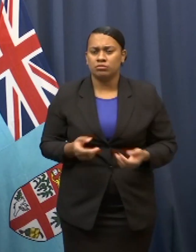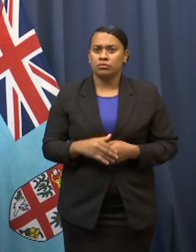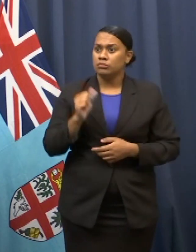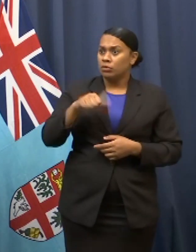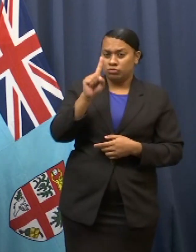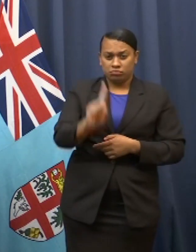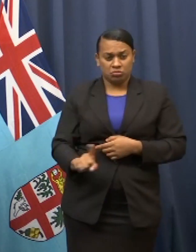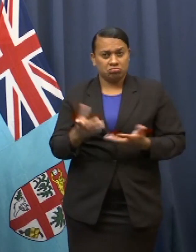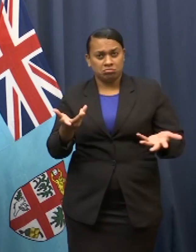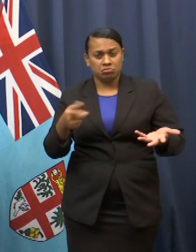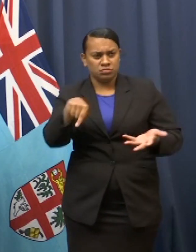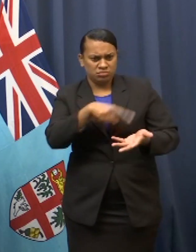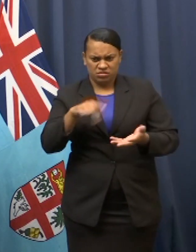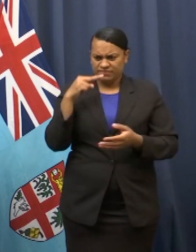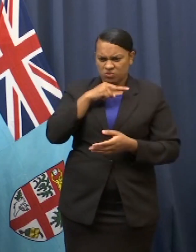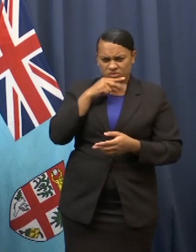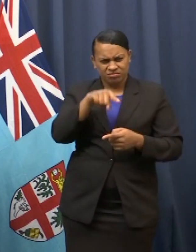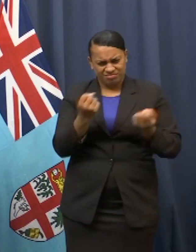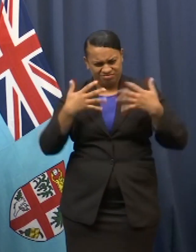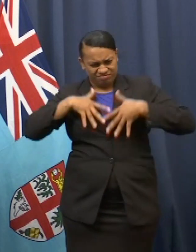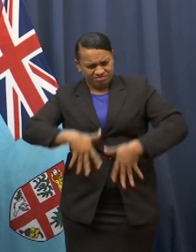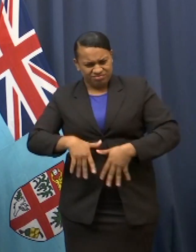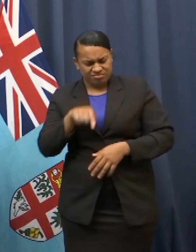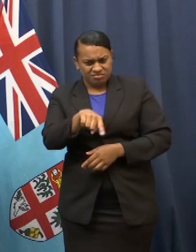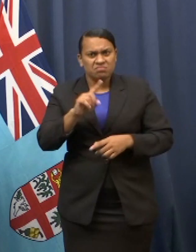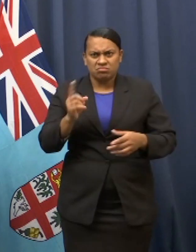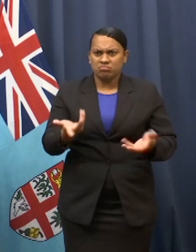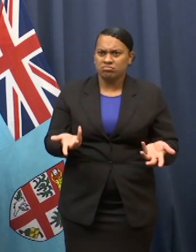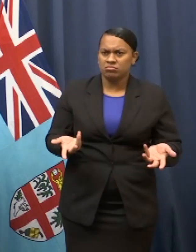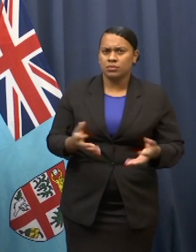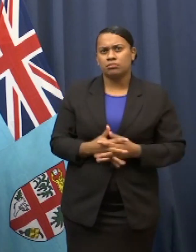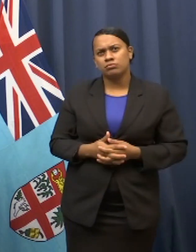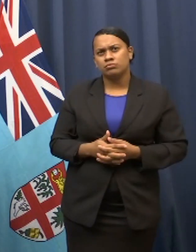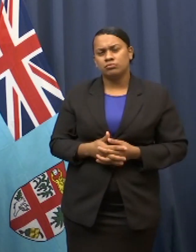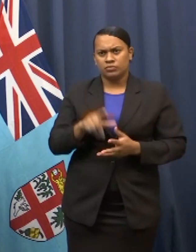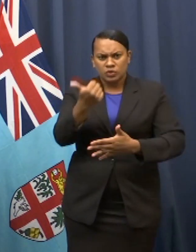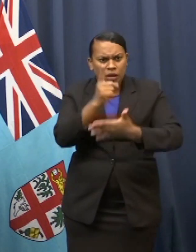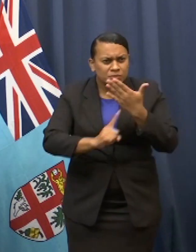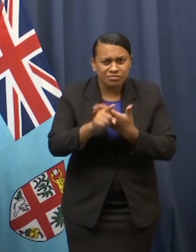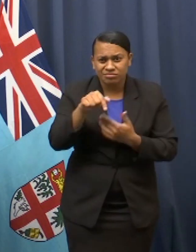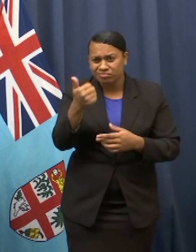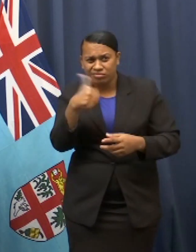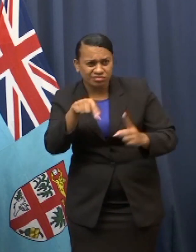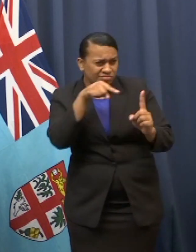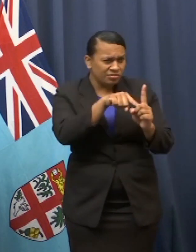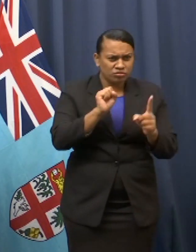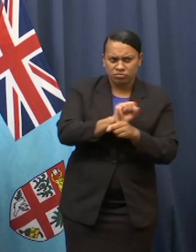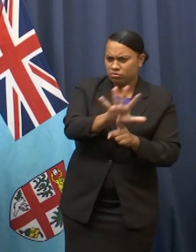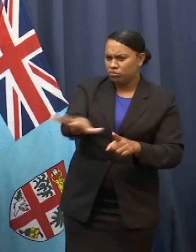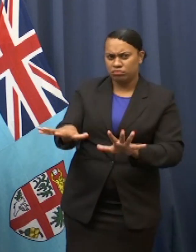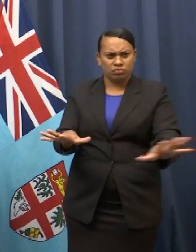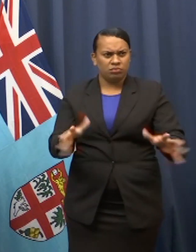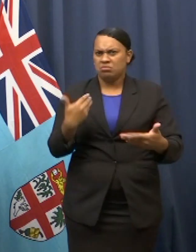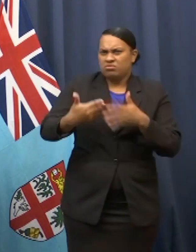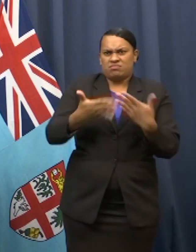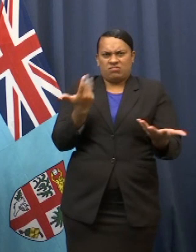heartbreaking, what is truly frightening is the scenario that could have unfolded if the situation had been handled differently, and